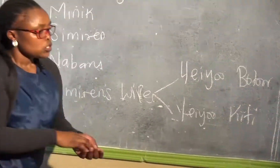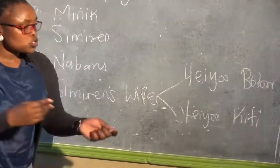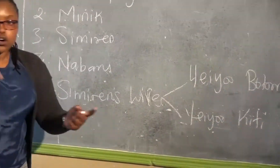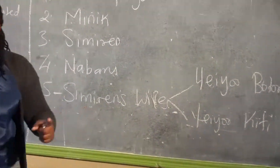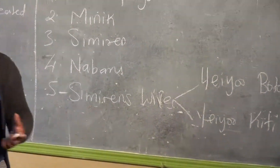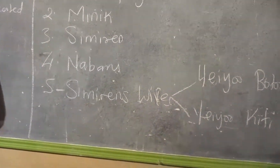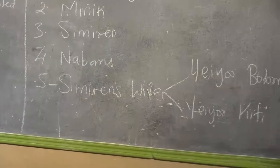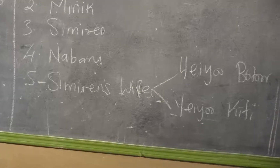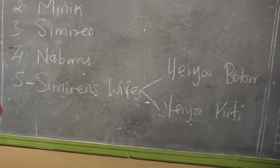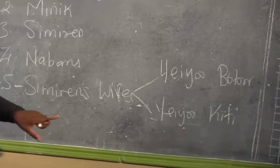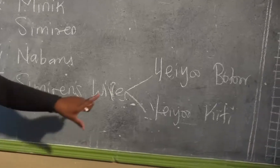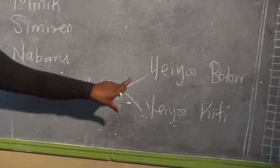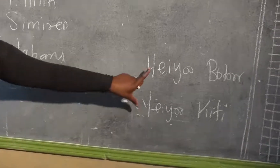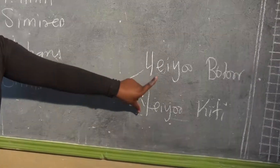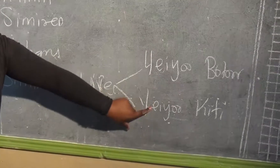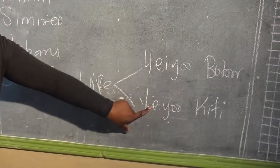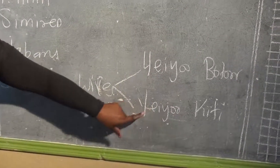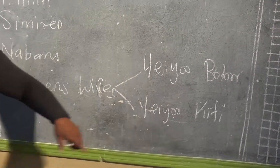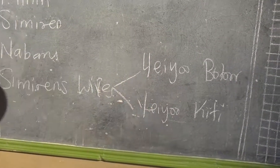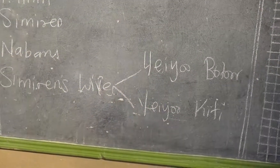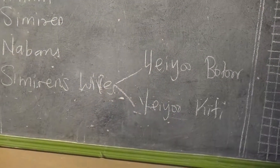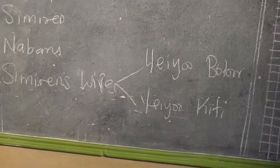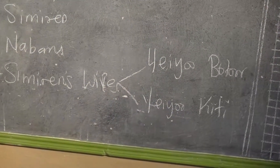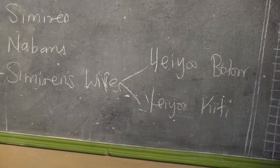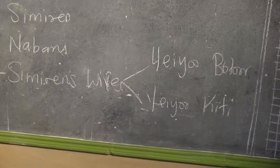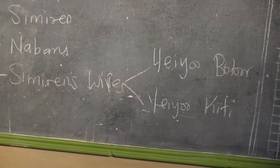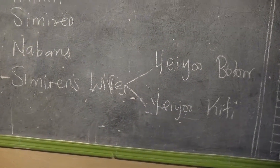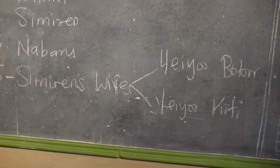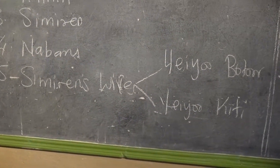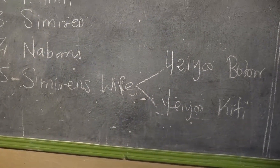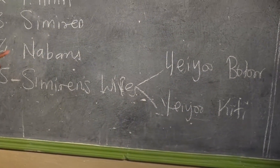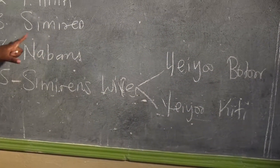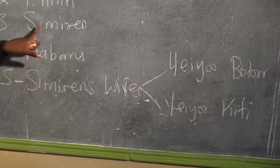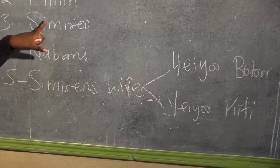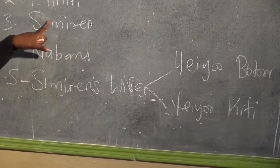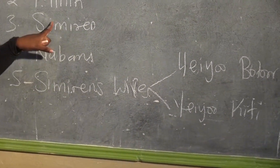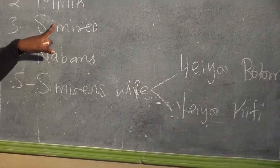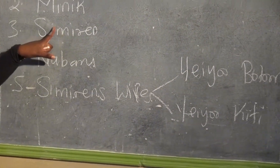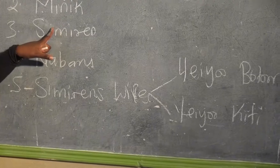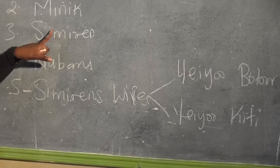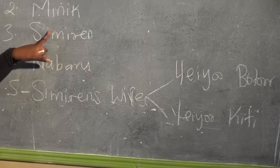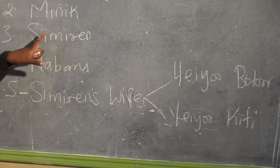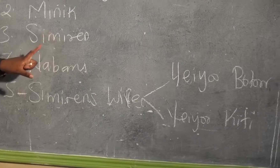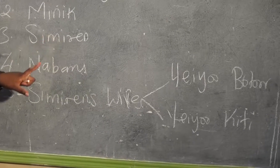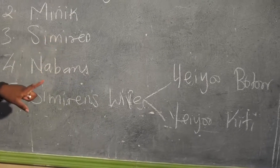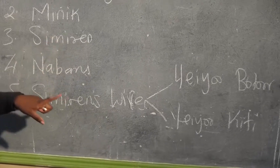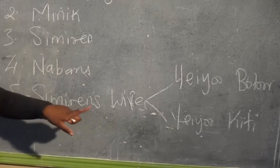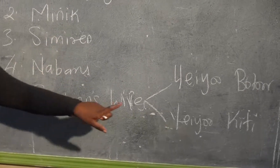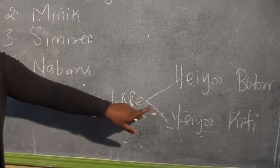So this both of these women, they were married to Simiren, true. Then